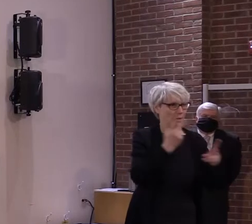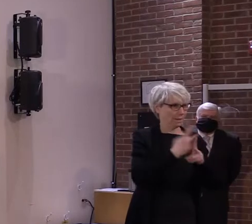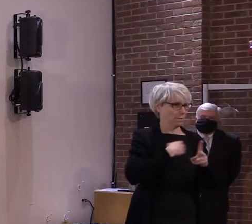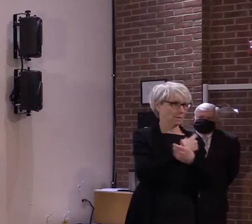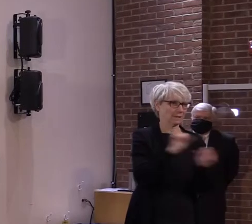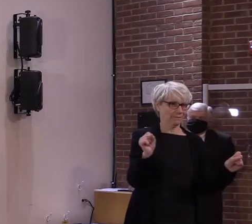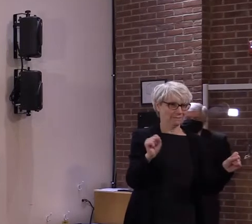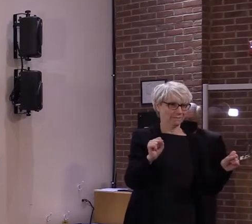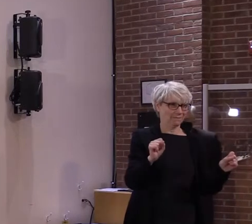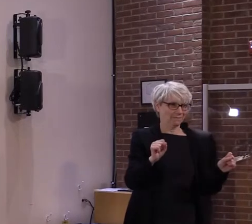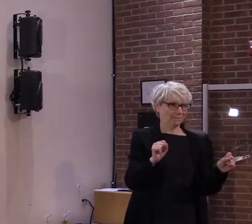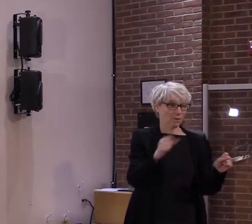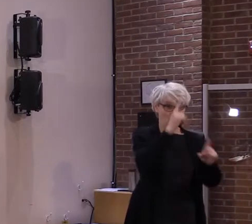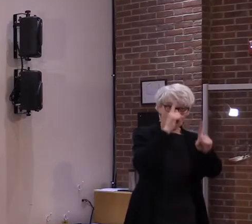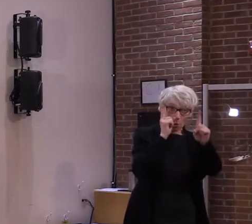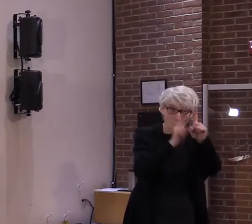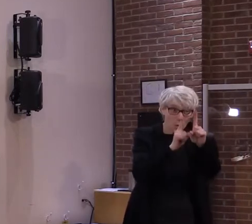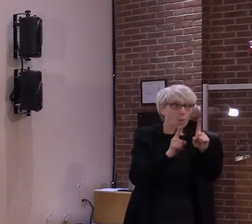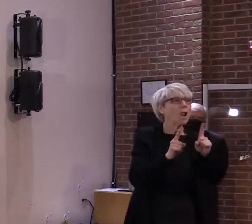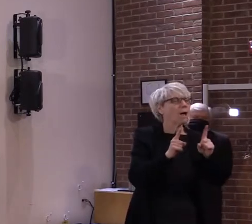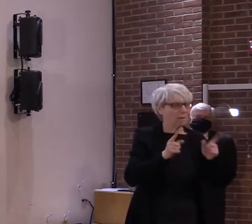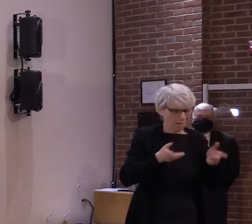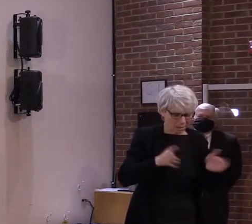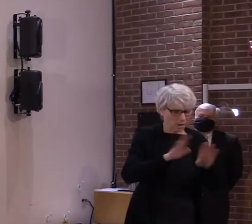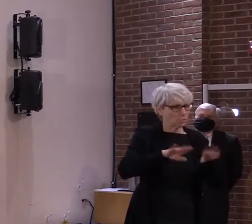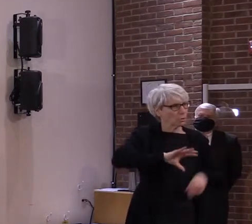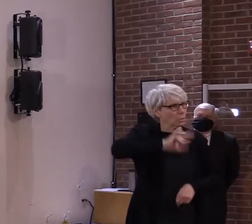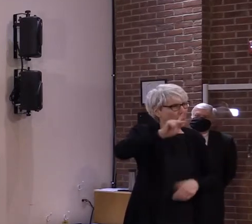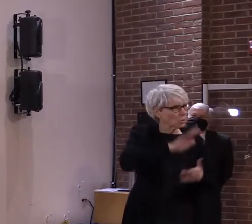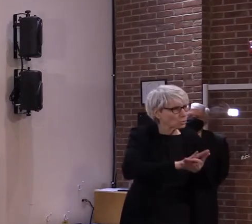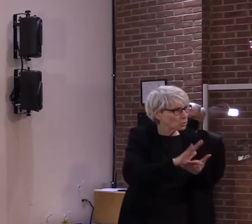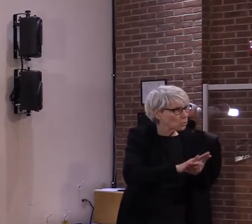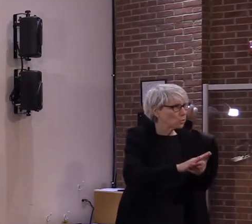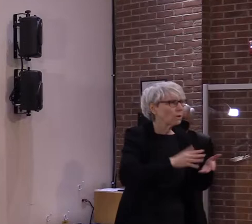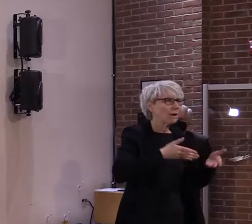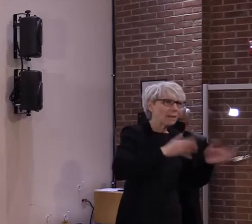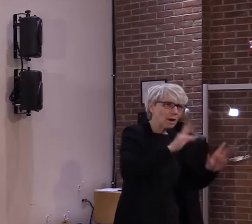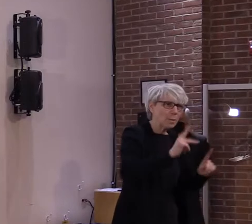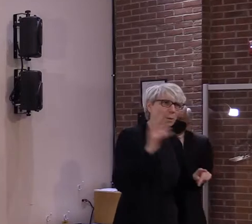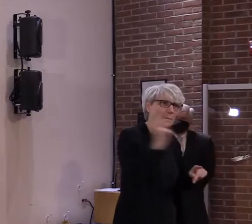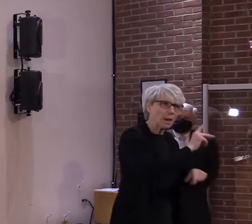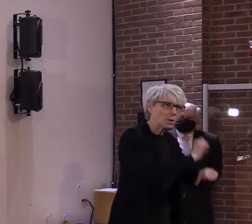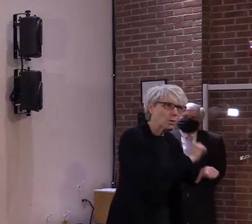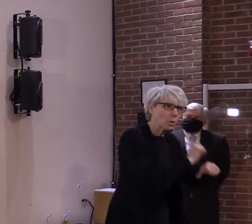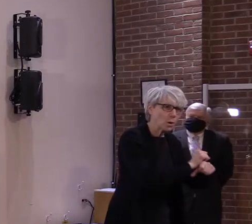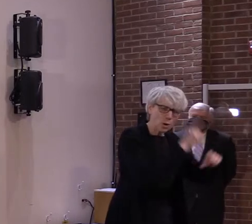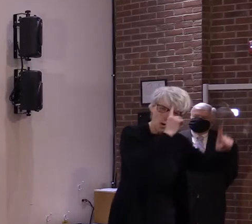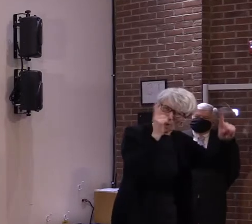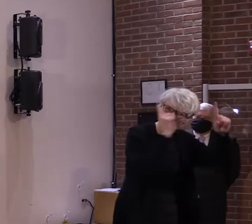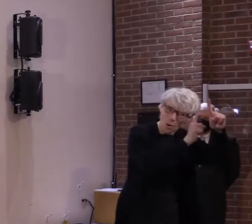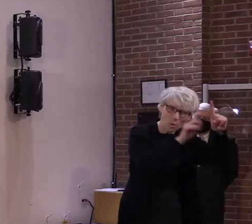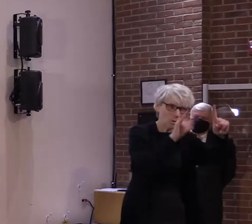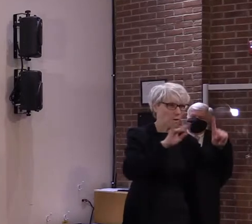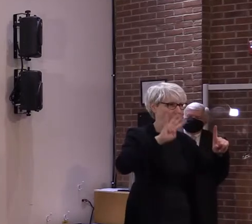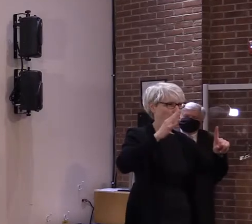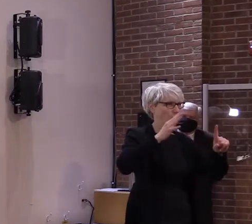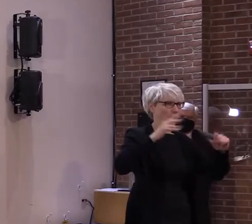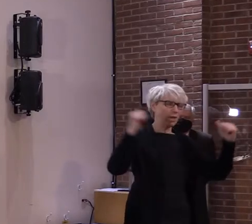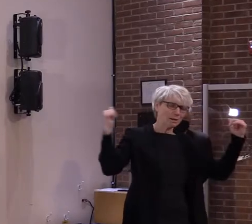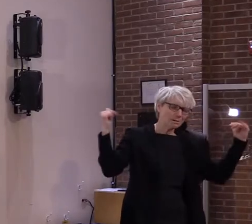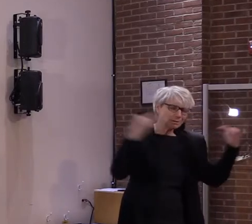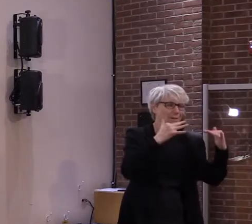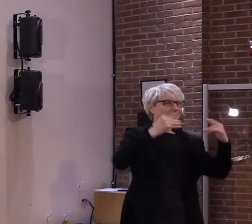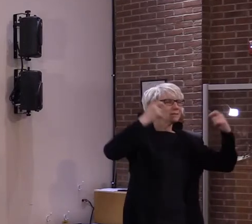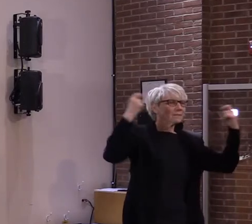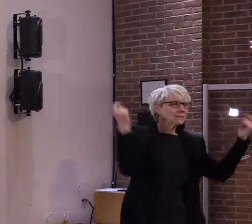school, keep people working, and stay on this path toward July 4th. A time when it will be safe to live